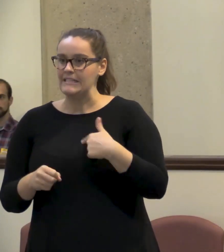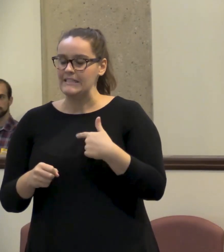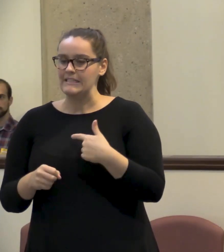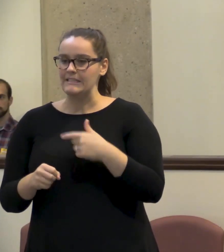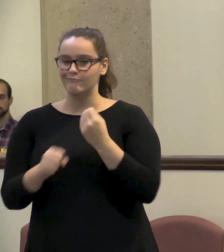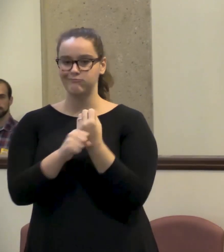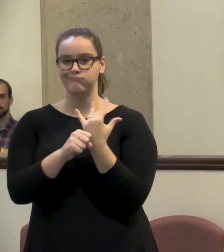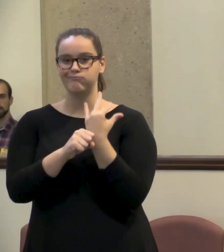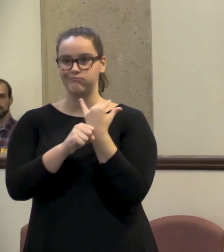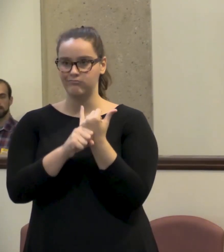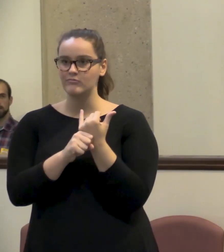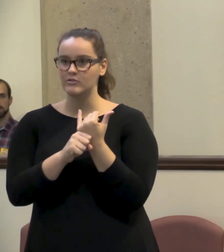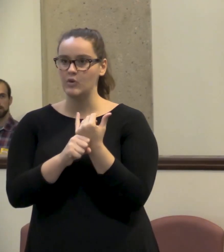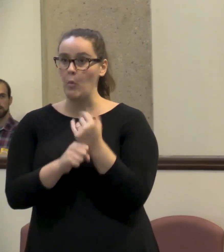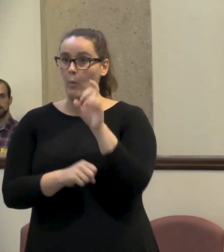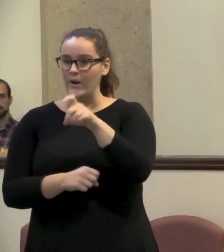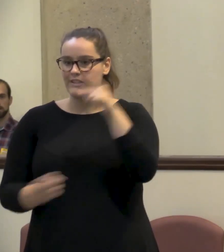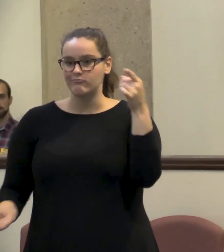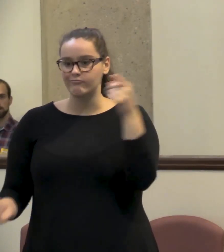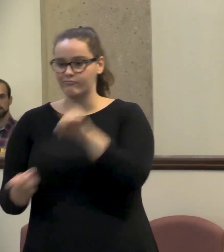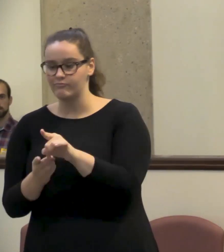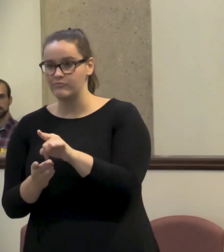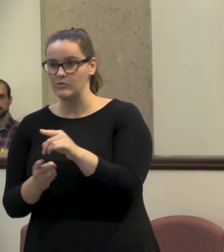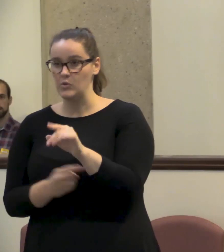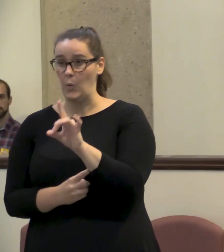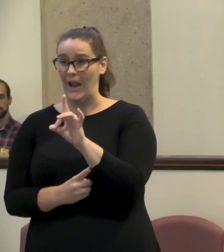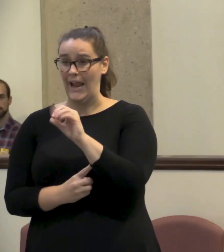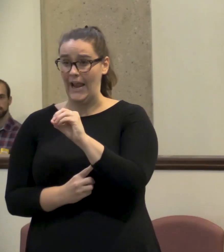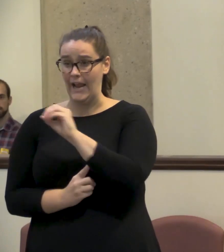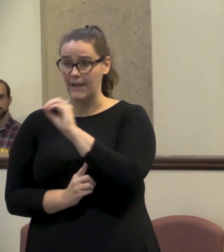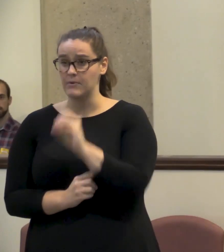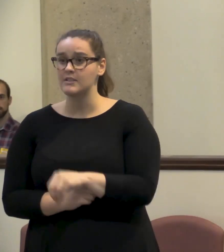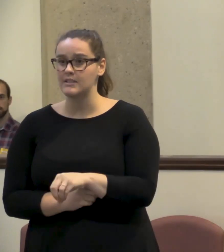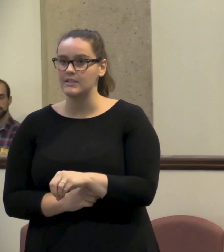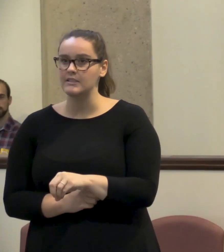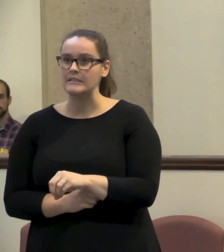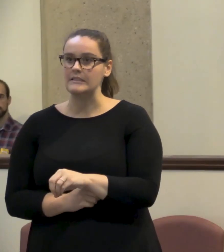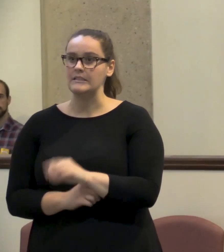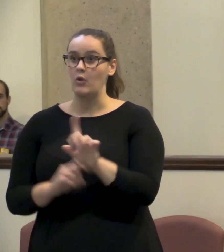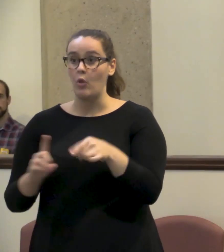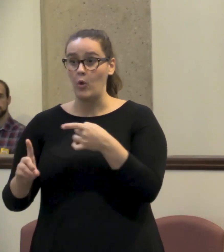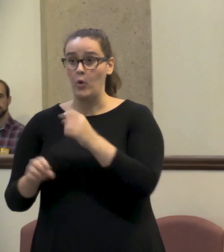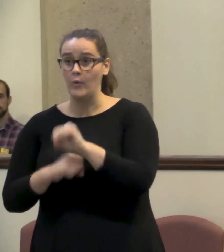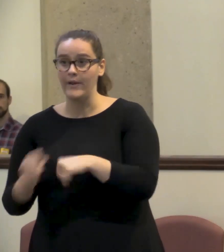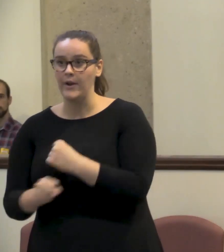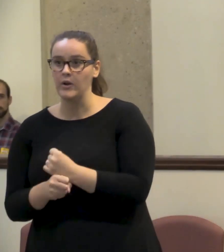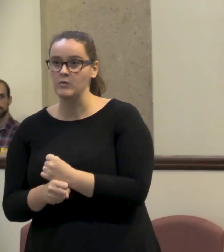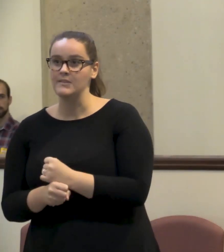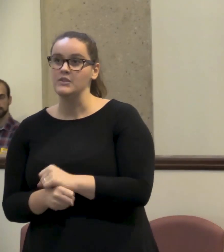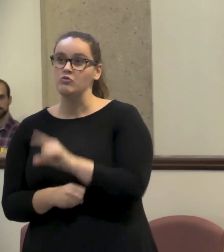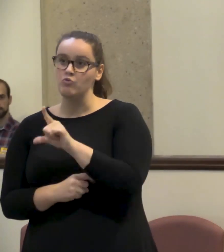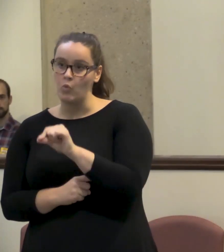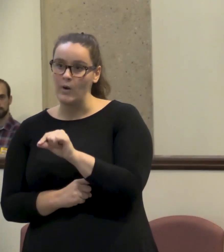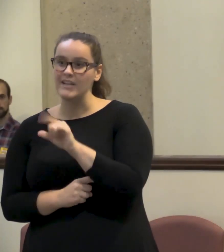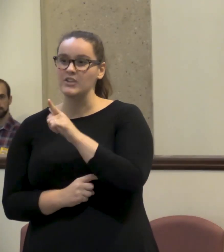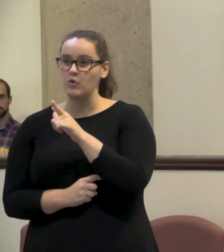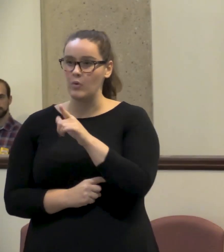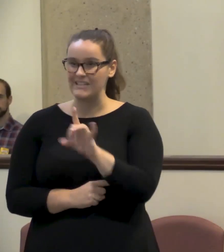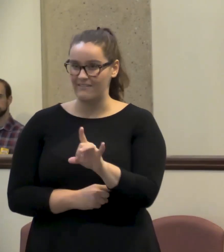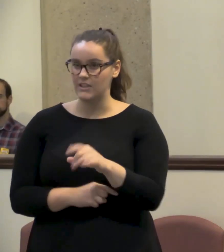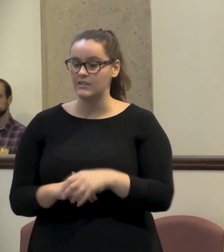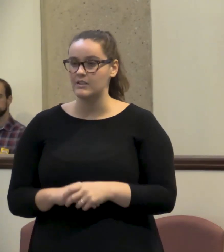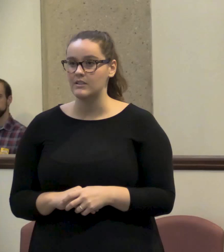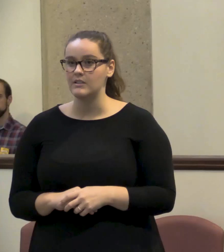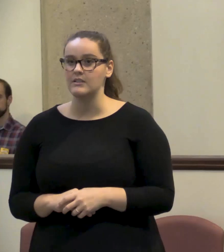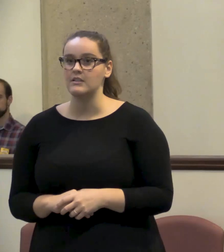80% cut by 2025 or 2027. whatever we can do, and I want Montgomery County and I want